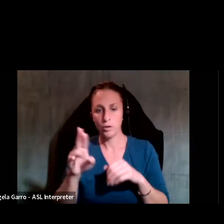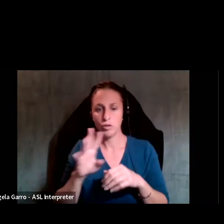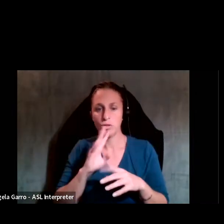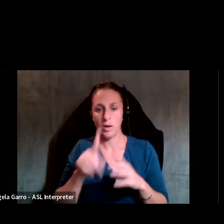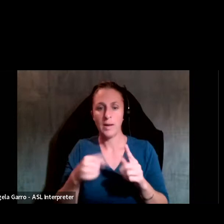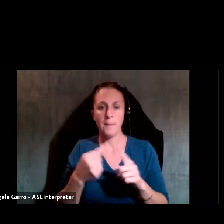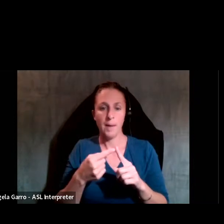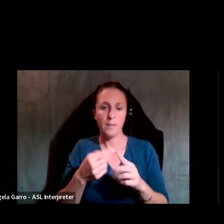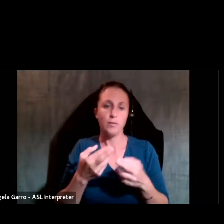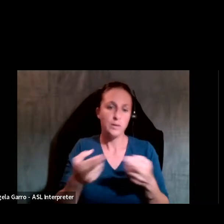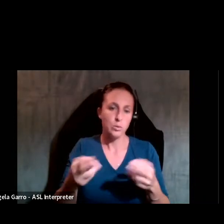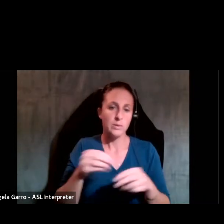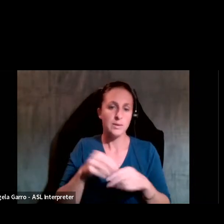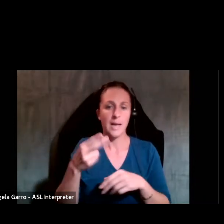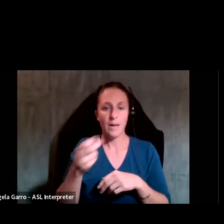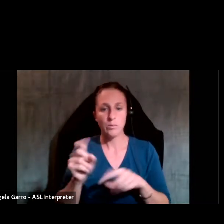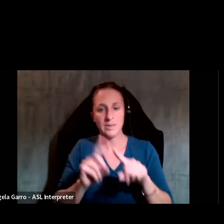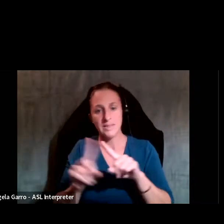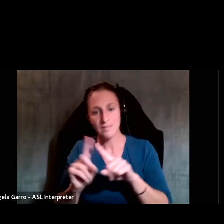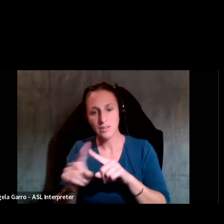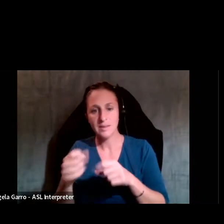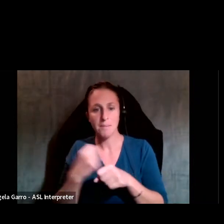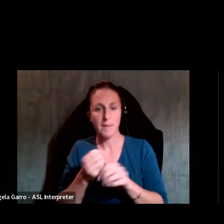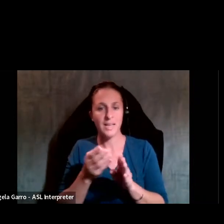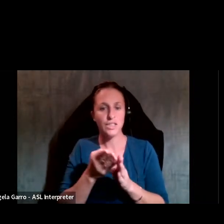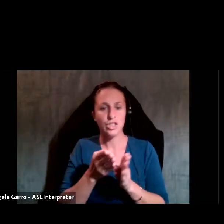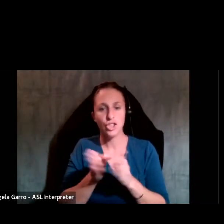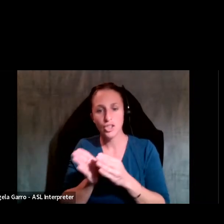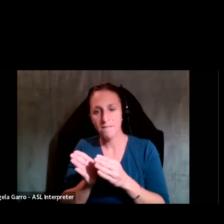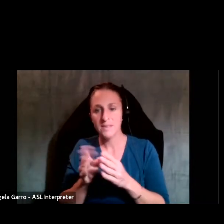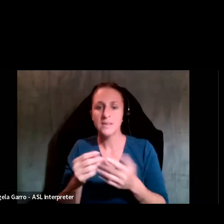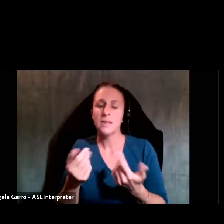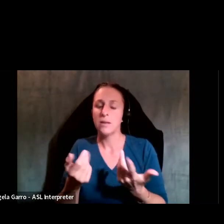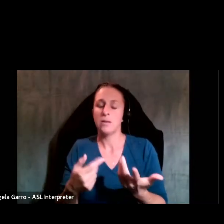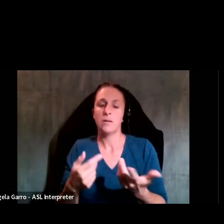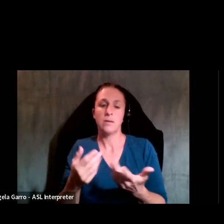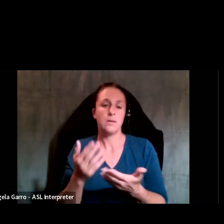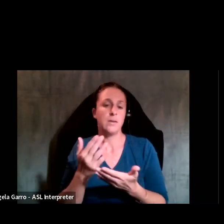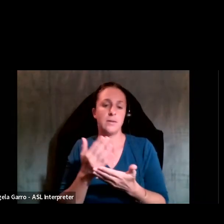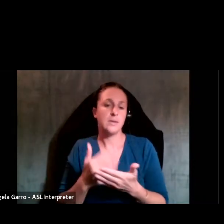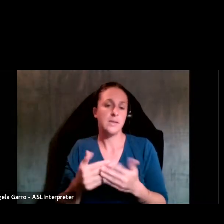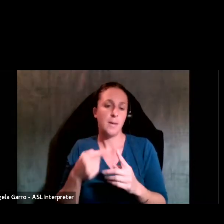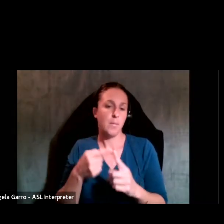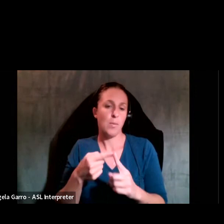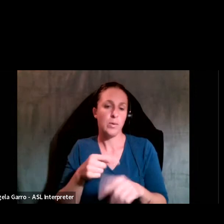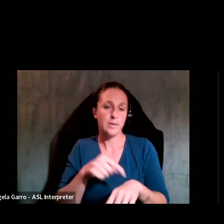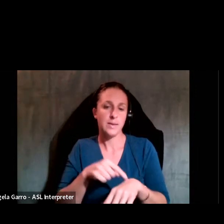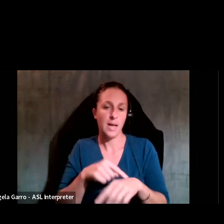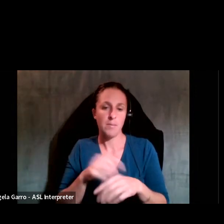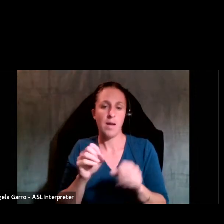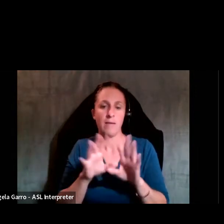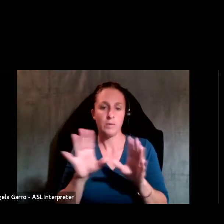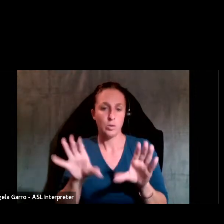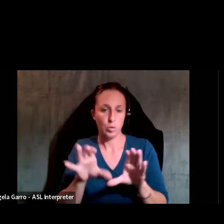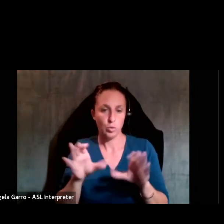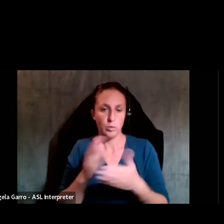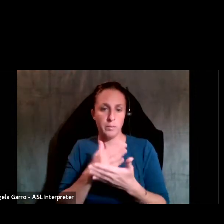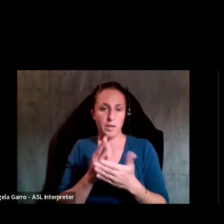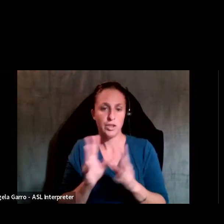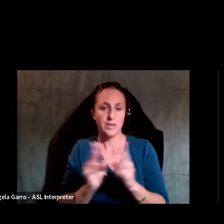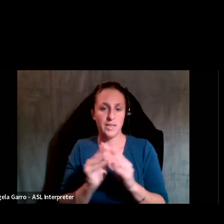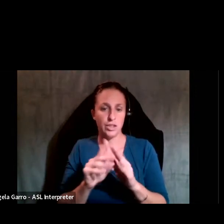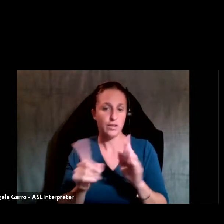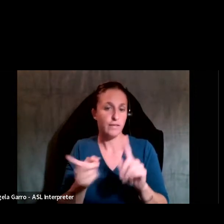high schools and differences and making some shifts at some point in time. Obviously, we're going to do budget sessions first, and then we can build,